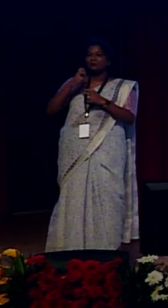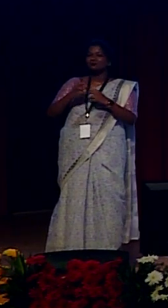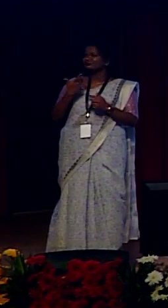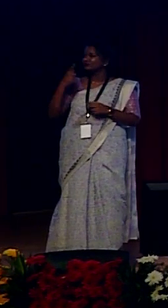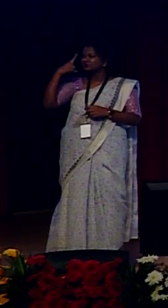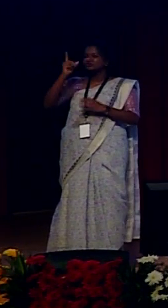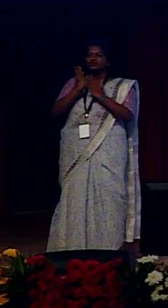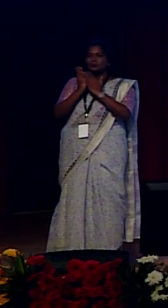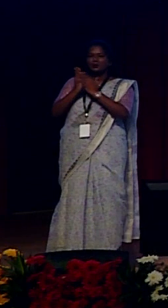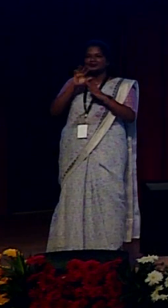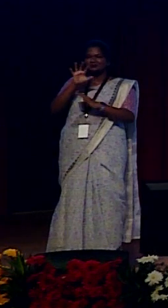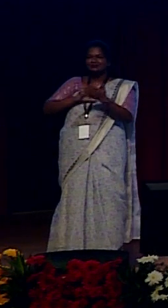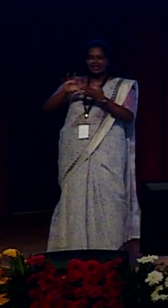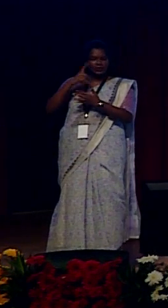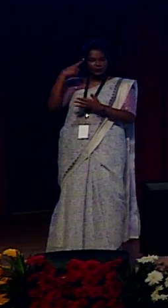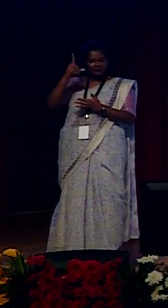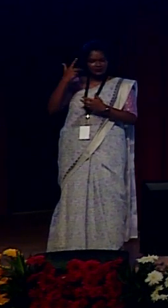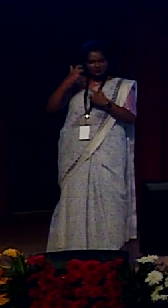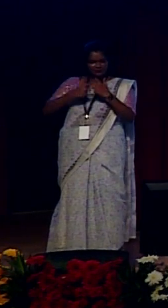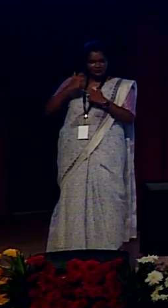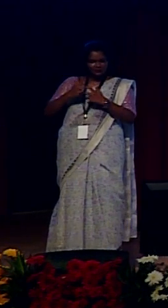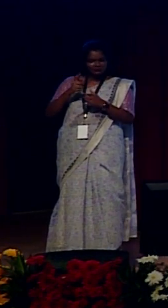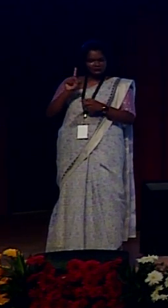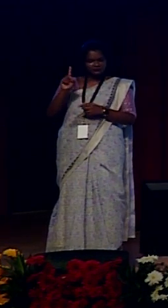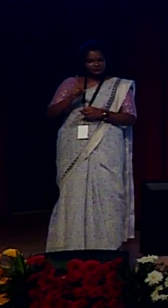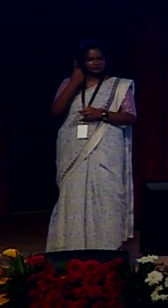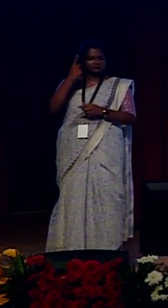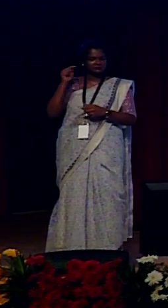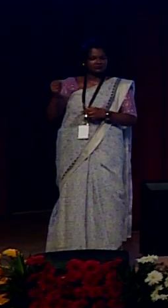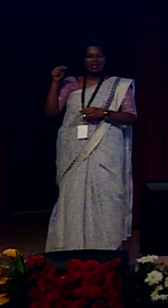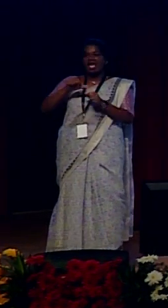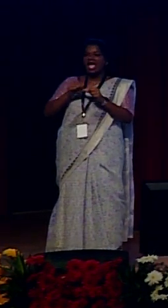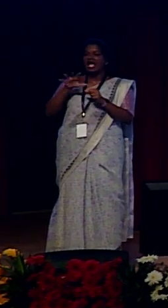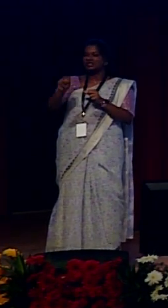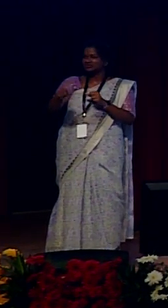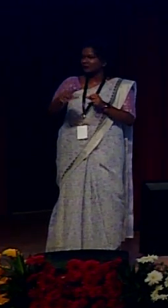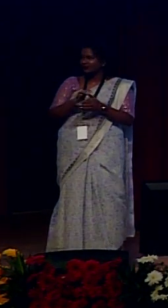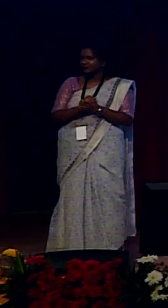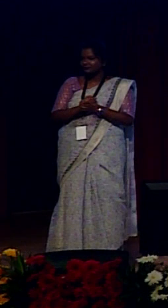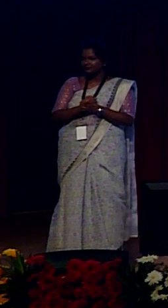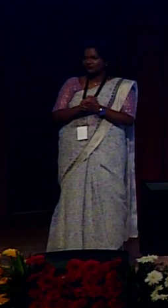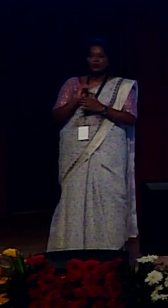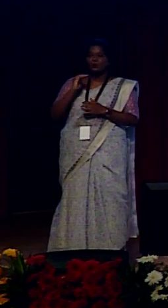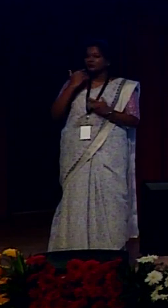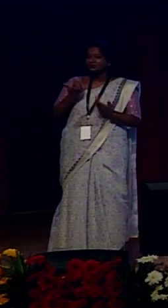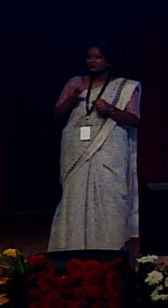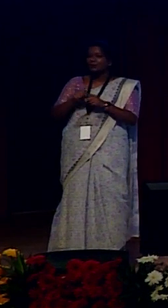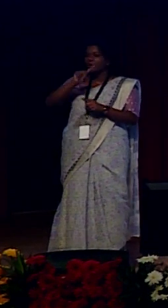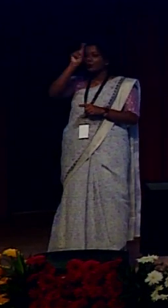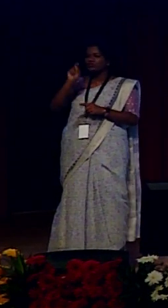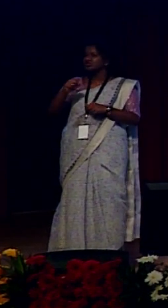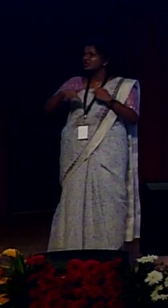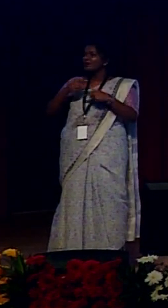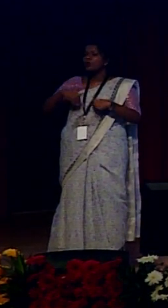for the Student Design Challenge, which is essentially where Akansha and I first came into the accessibility space itself, was this question